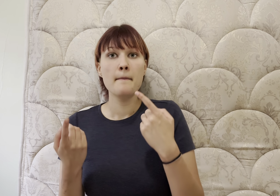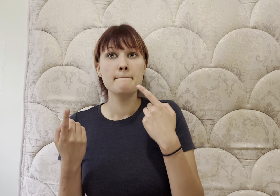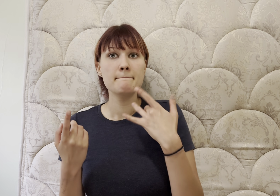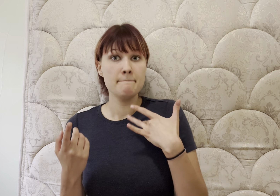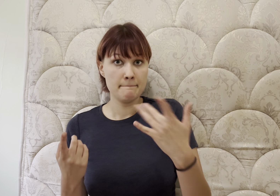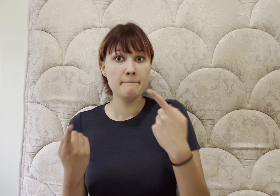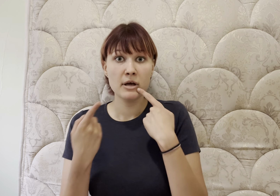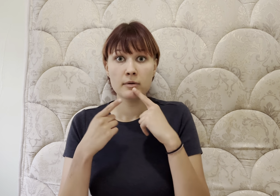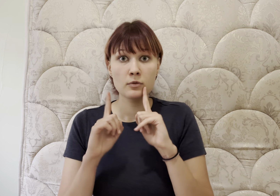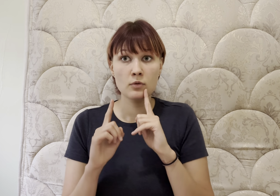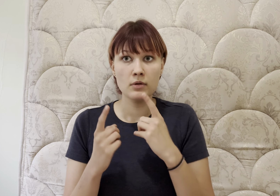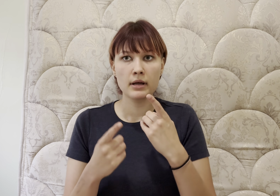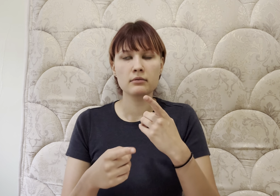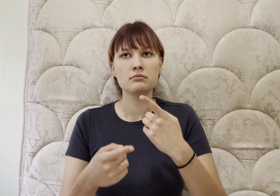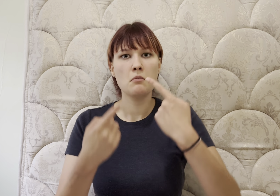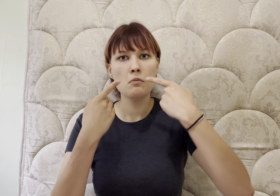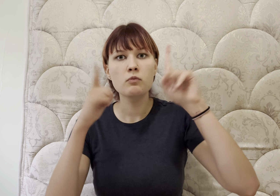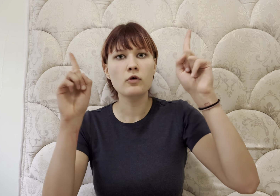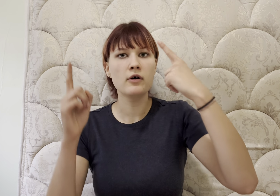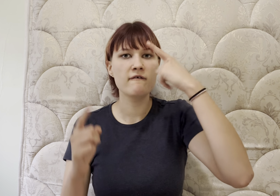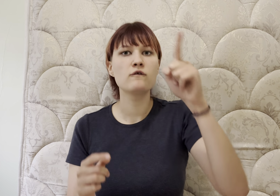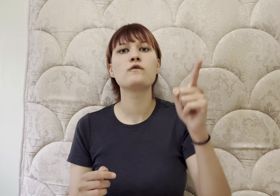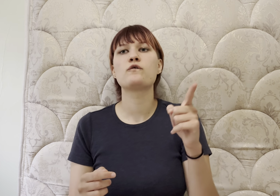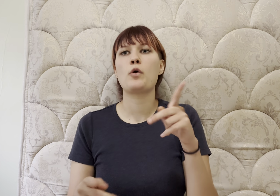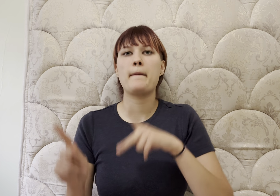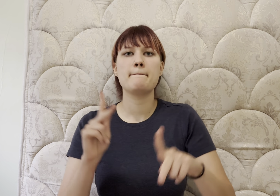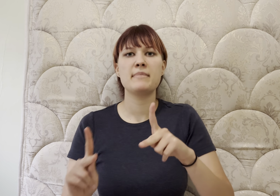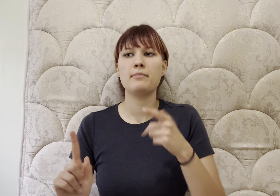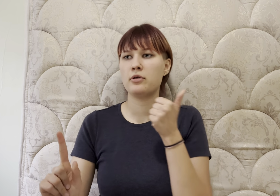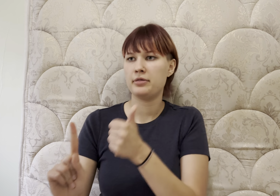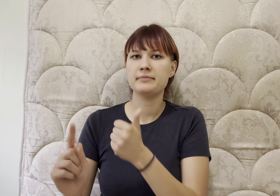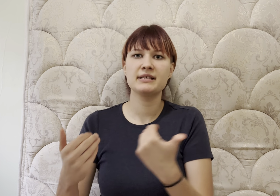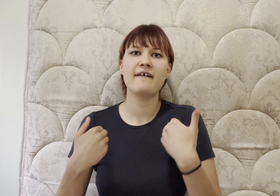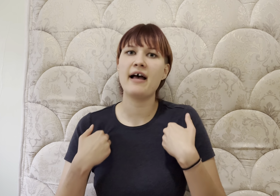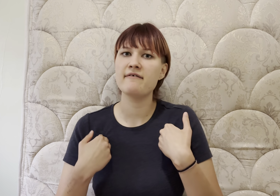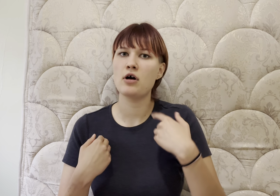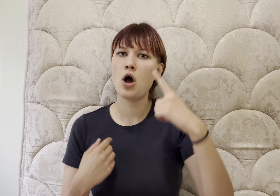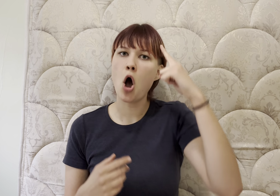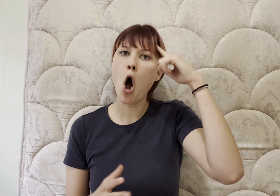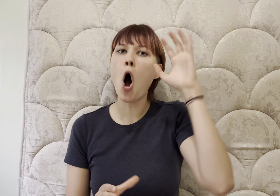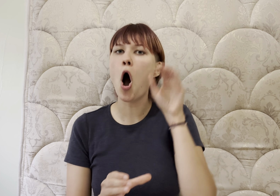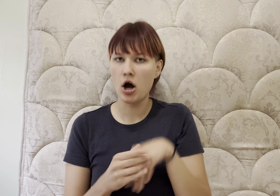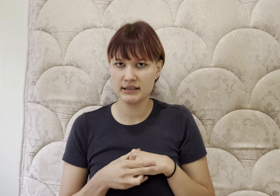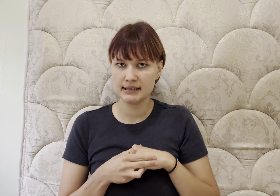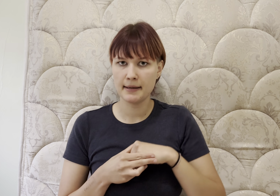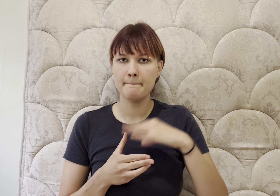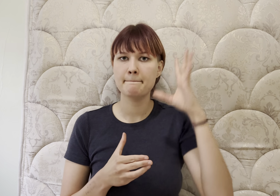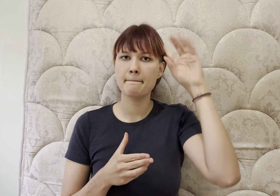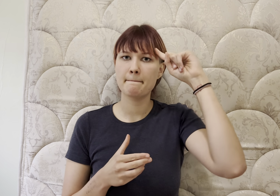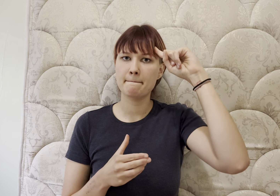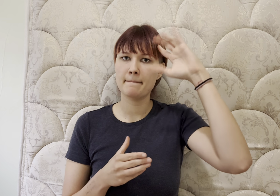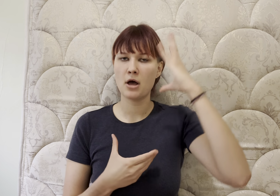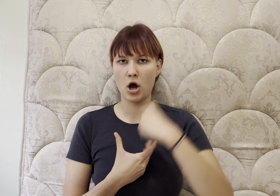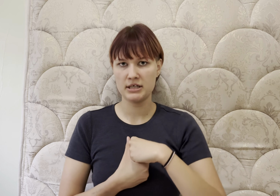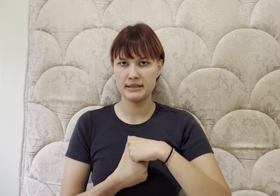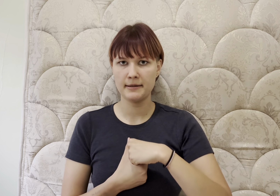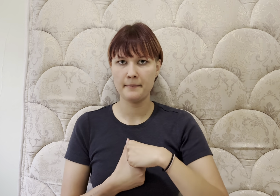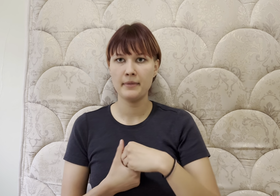disabilities or autism, then you may want to become an ABA, an Applied Behavioral Analyst, which is someone